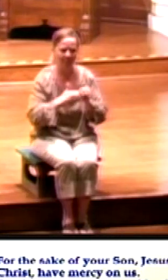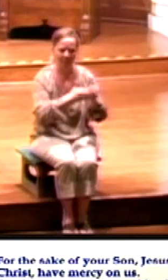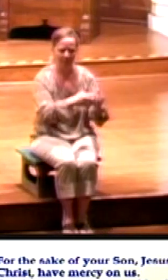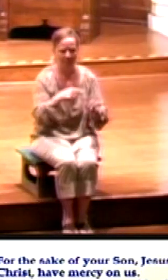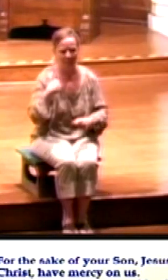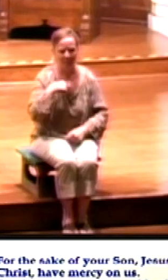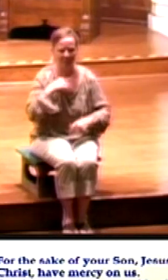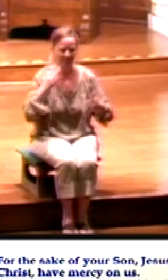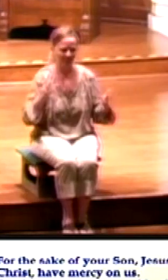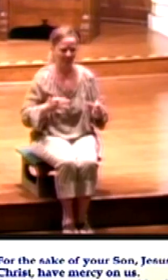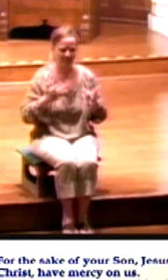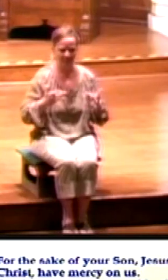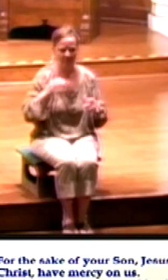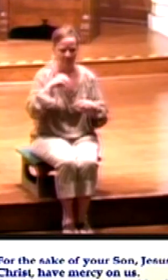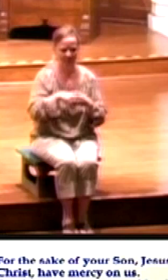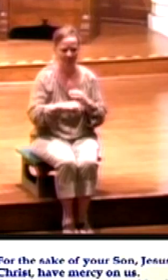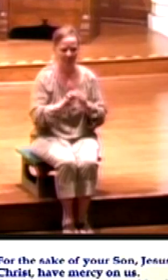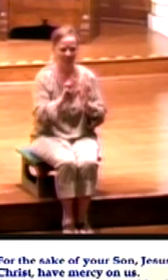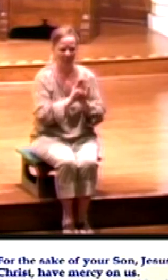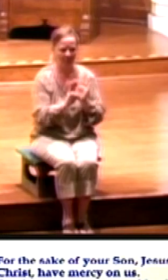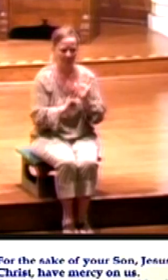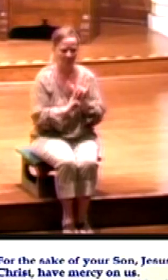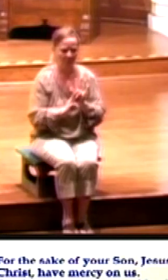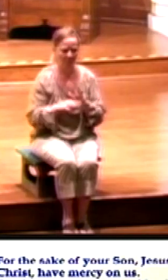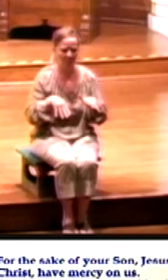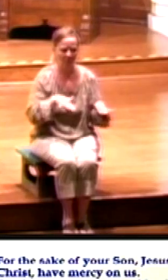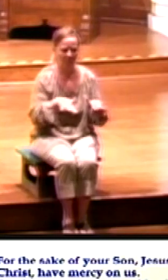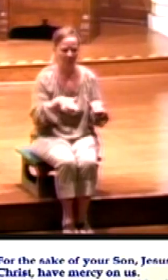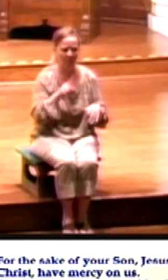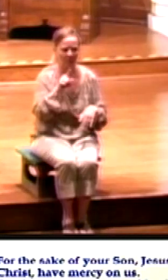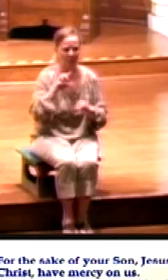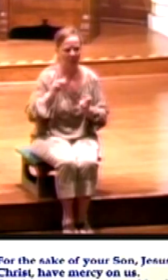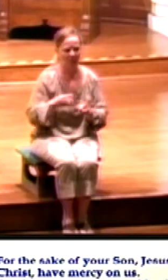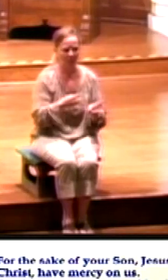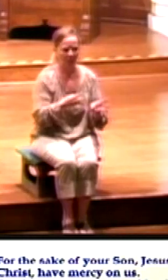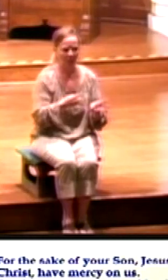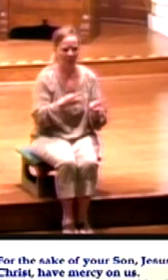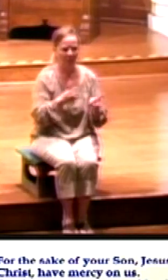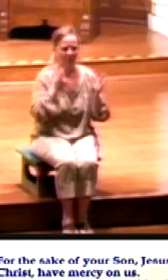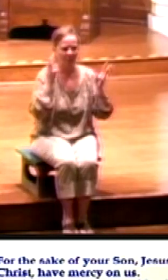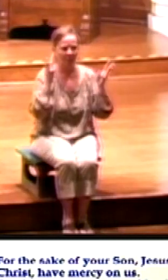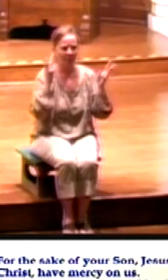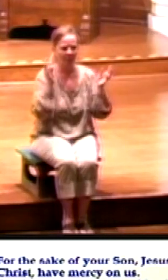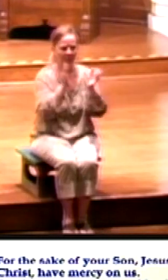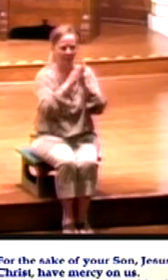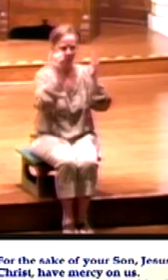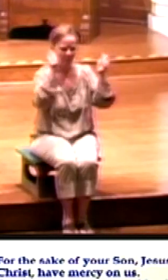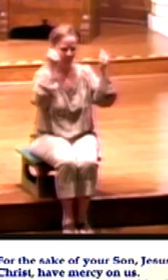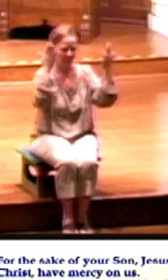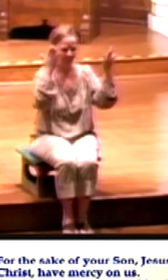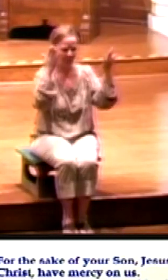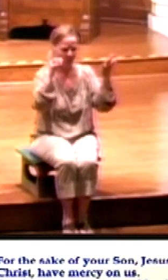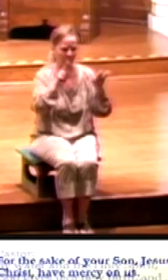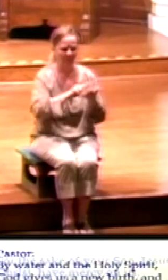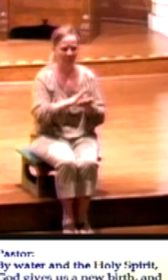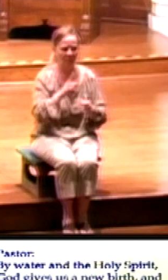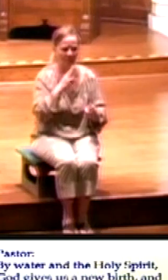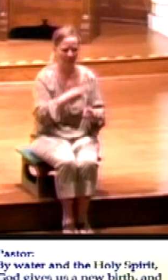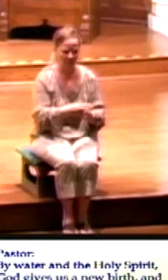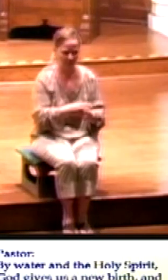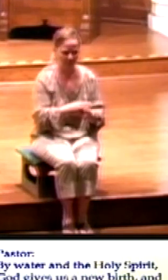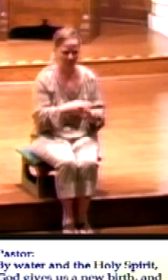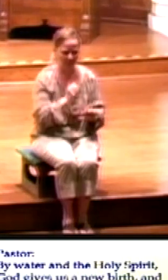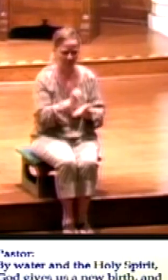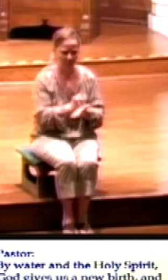may delight in your will and walk in your ways, to the glory of your holy name. Amen. By water and